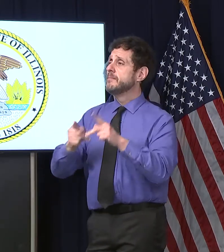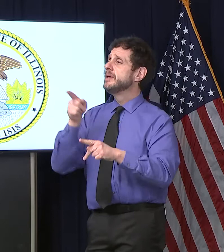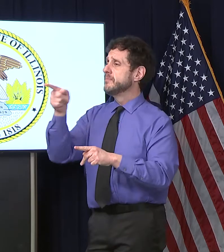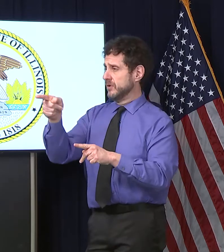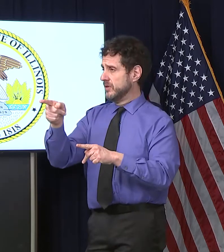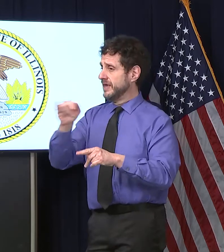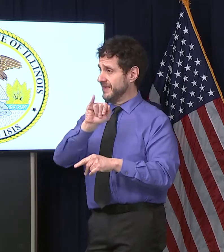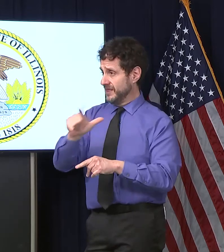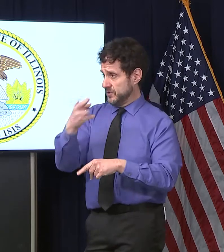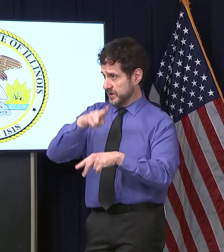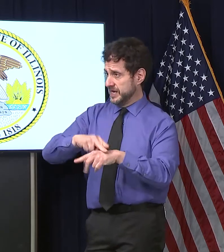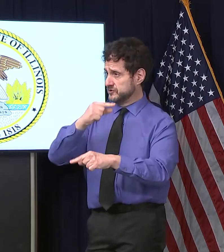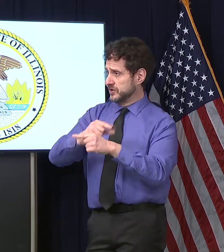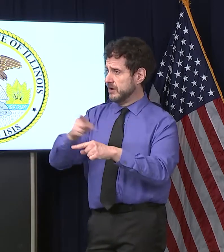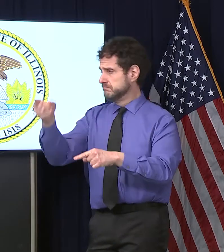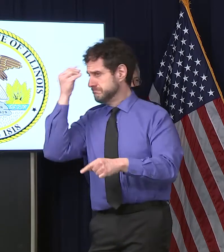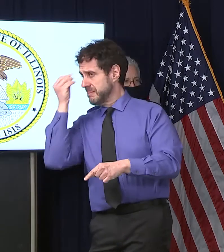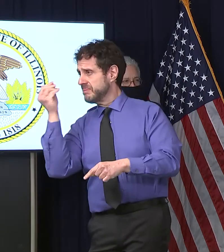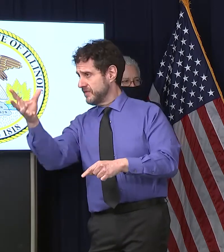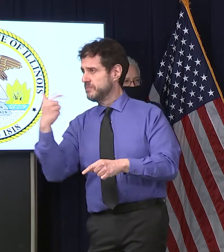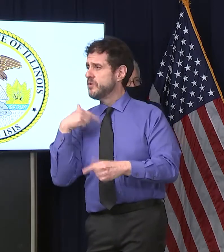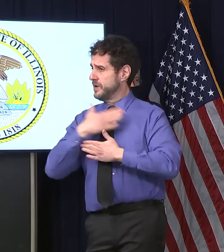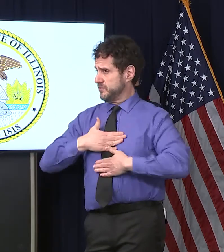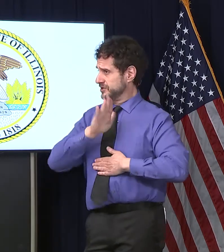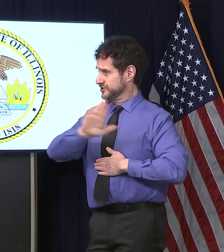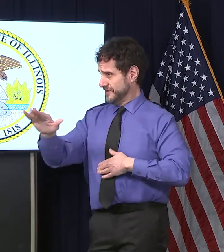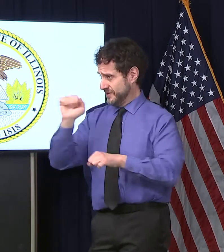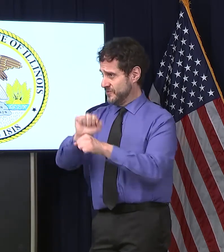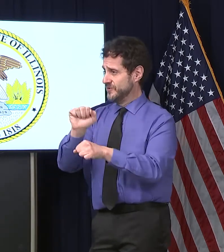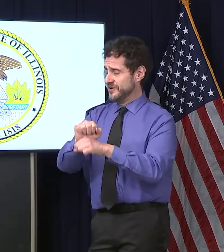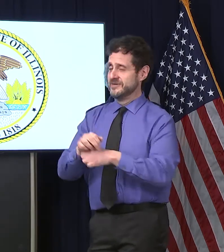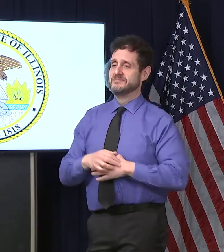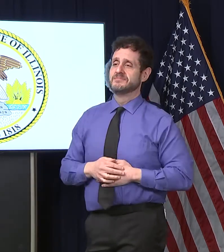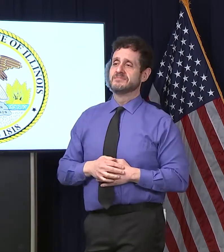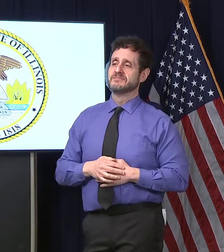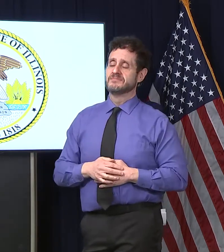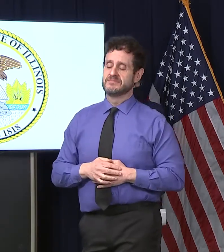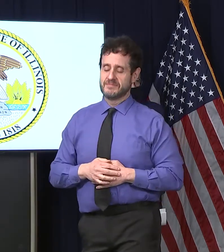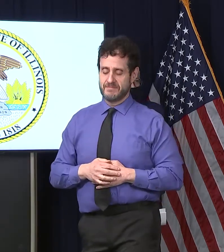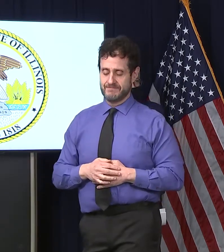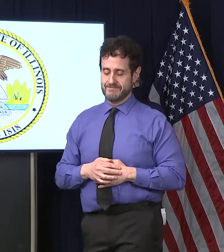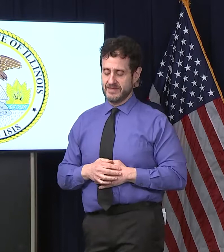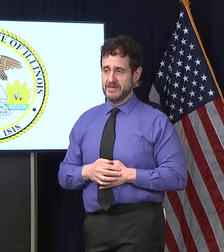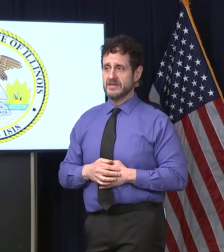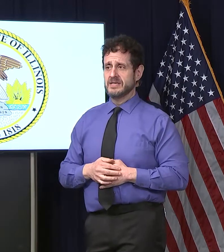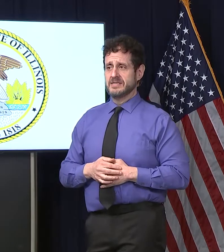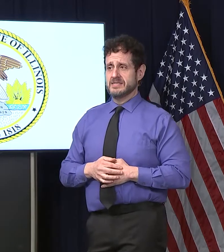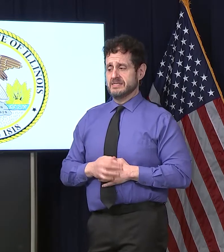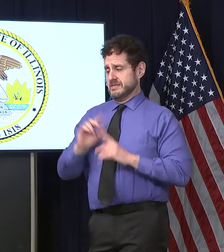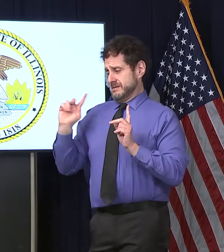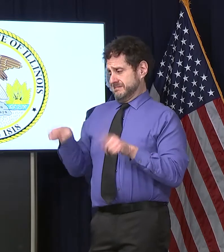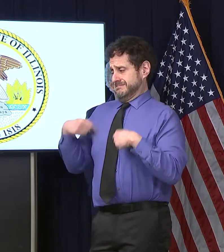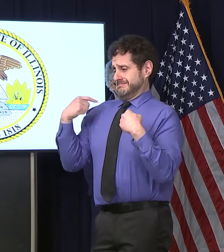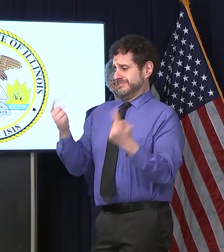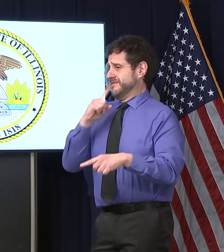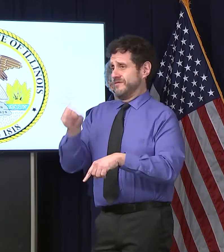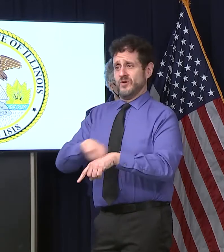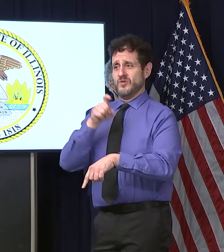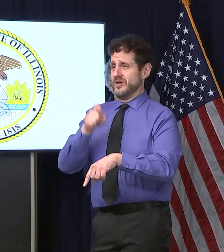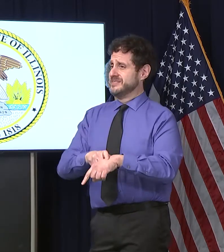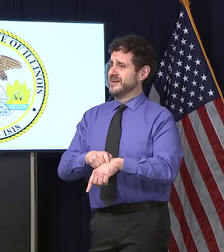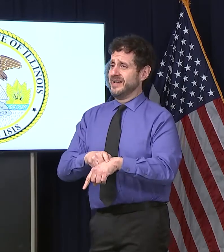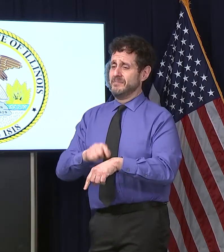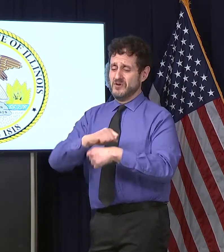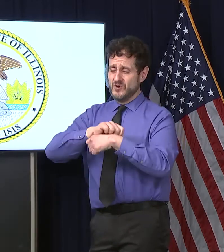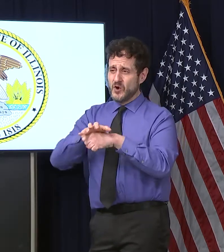how much we appreciate the work they're doing. There's not been a lot of good COVID news for a long, long time.